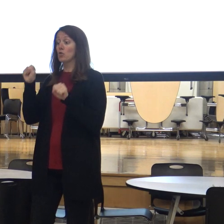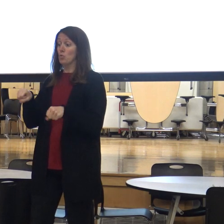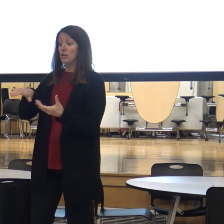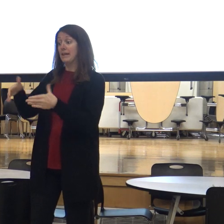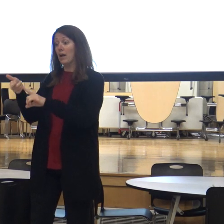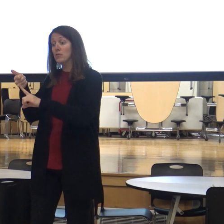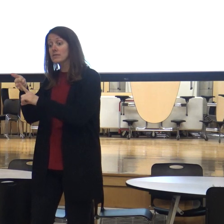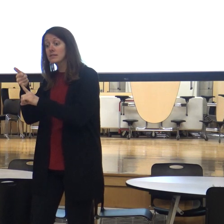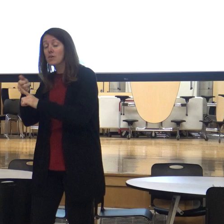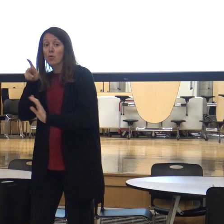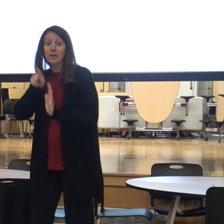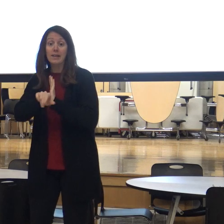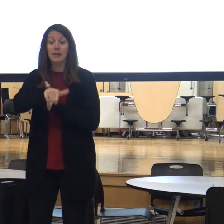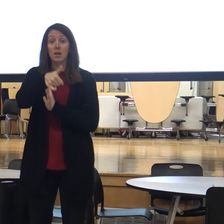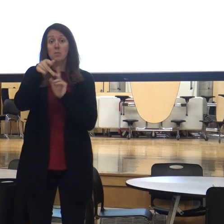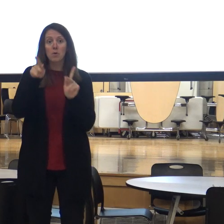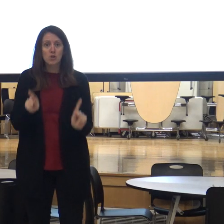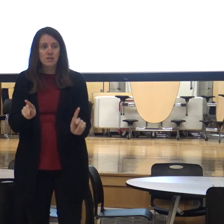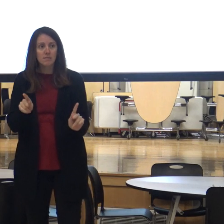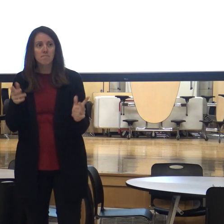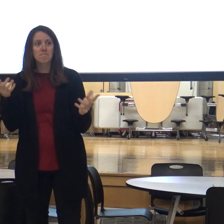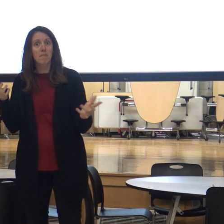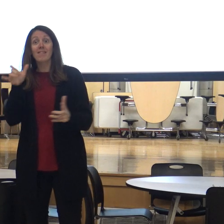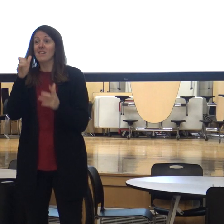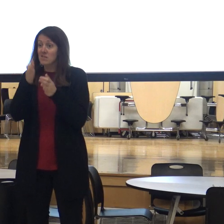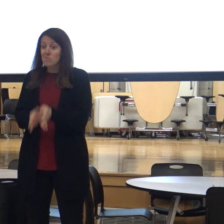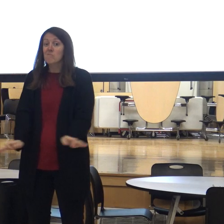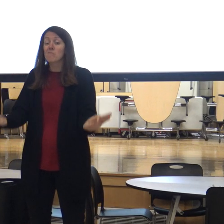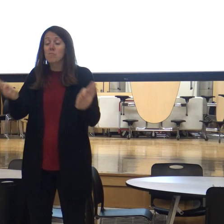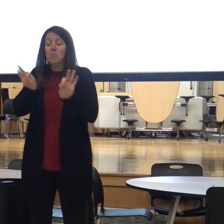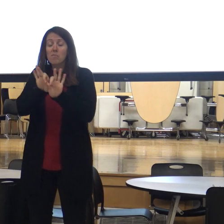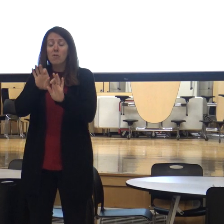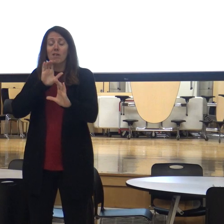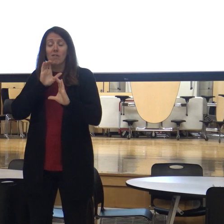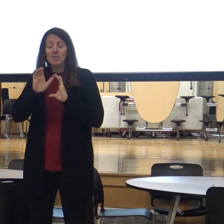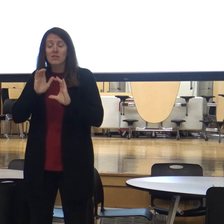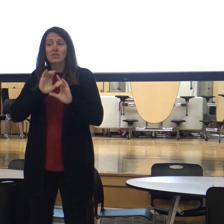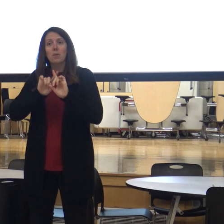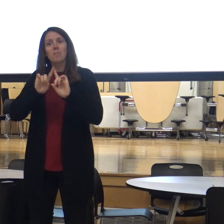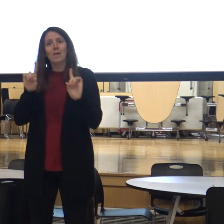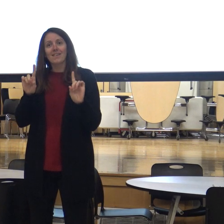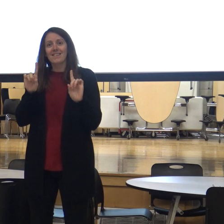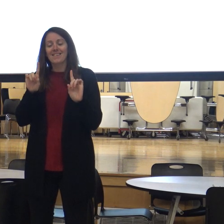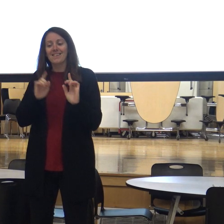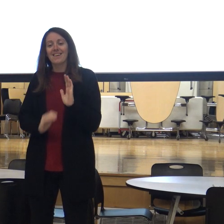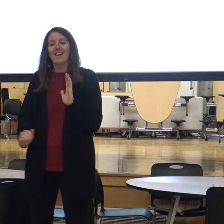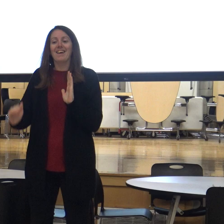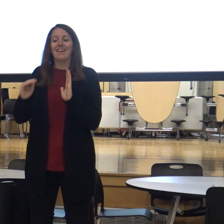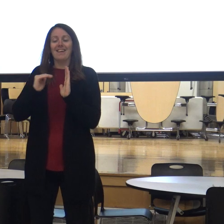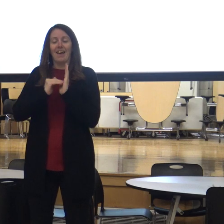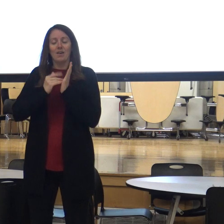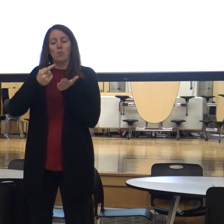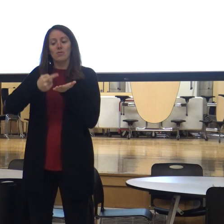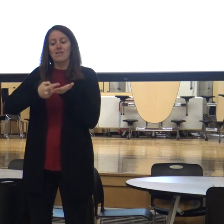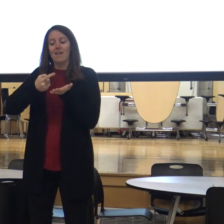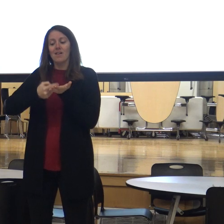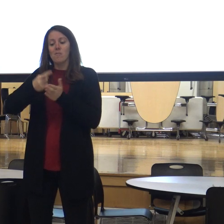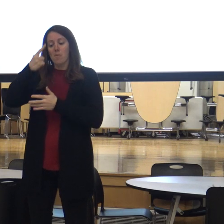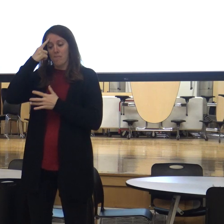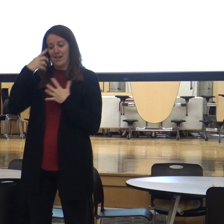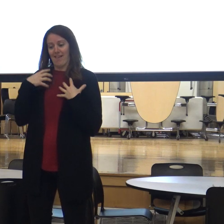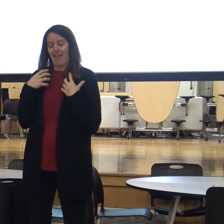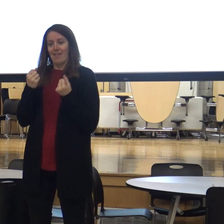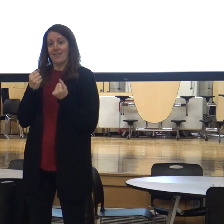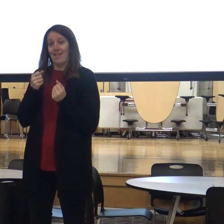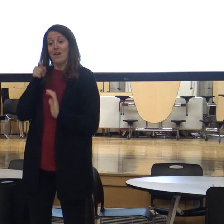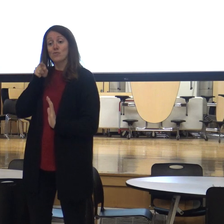else. And those conversations are important. And yet, again, when we talk about mental health, when we talk about